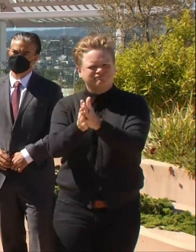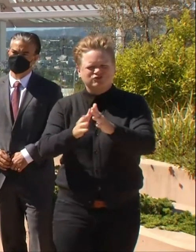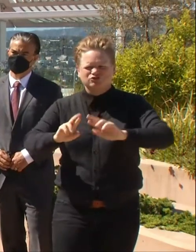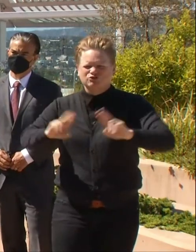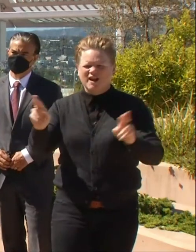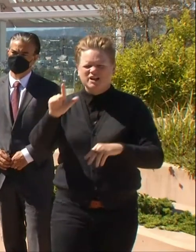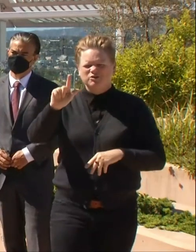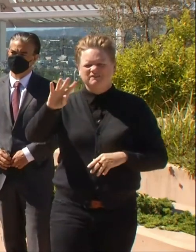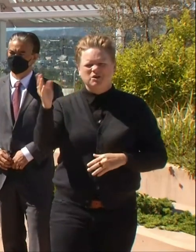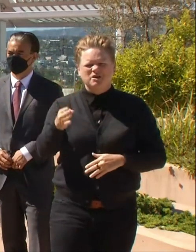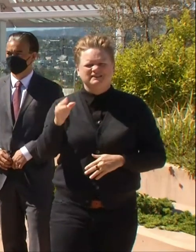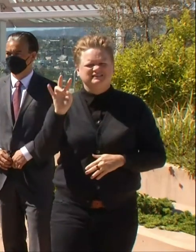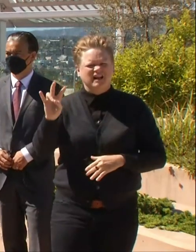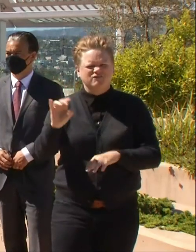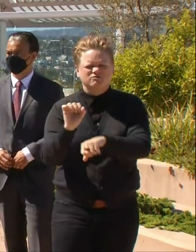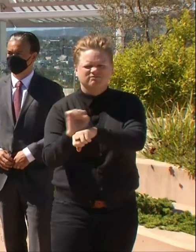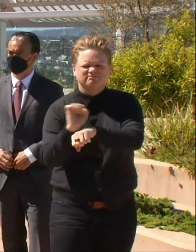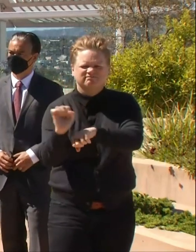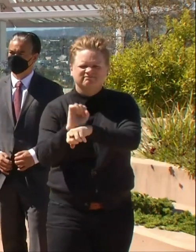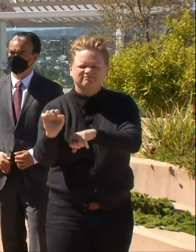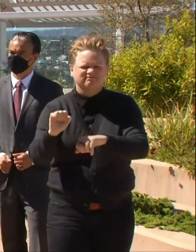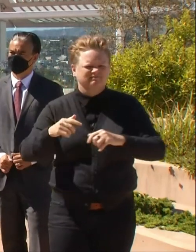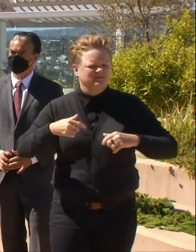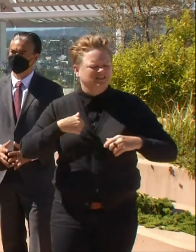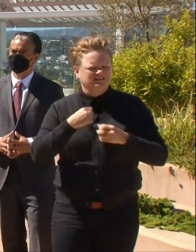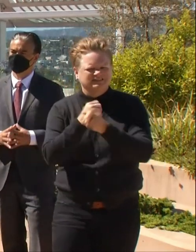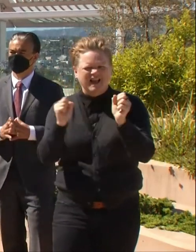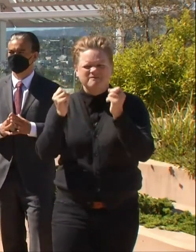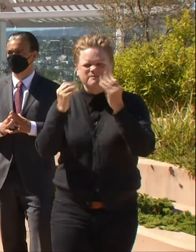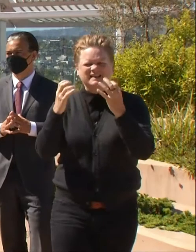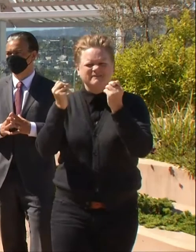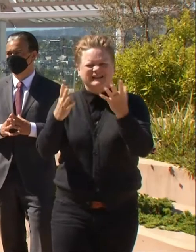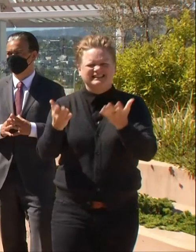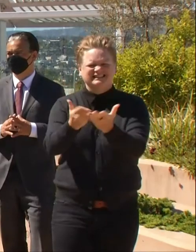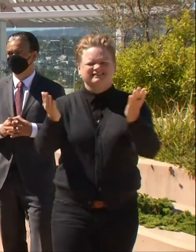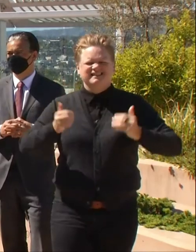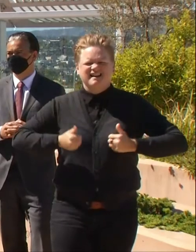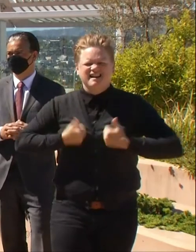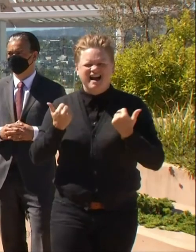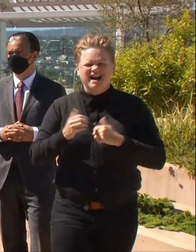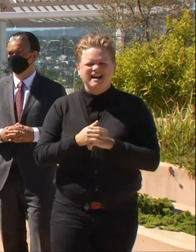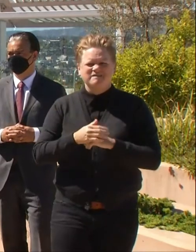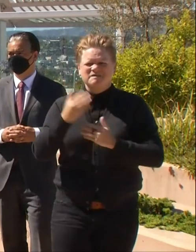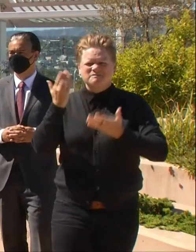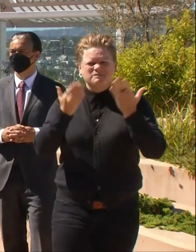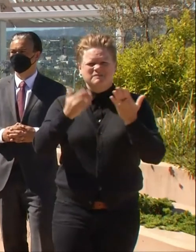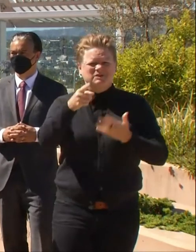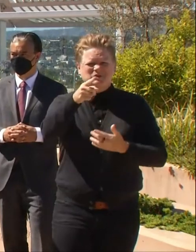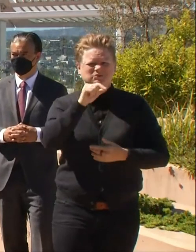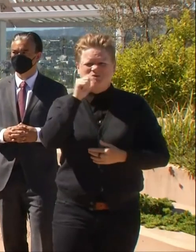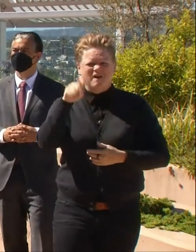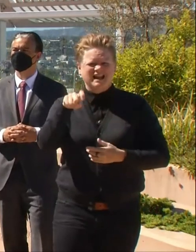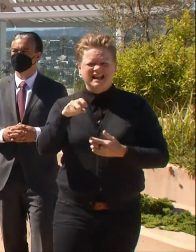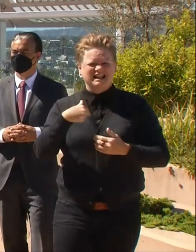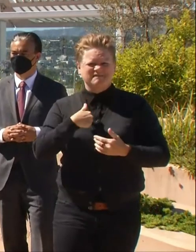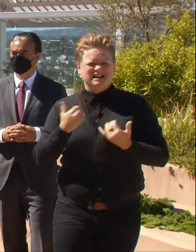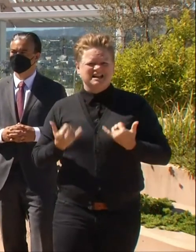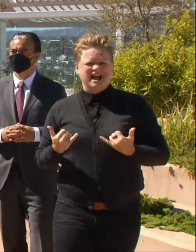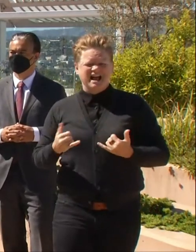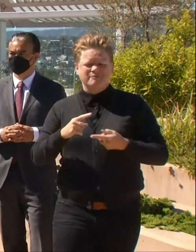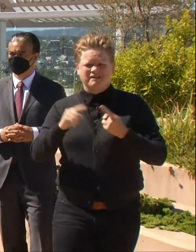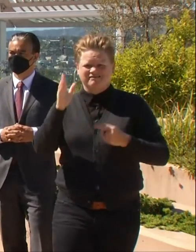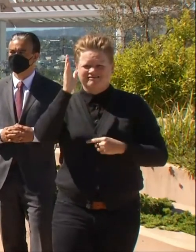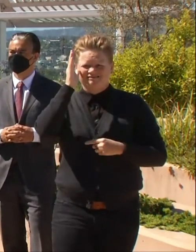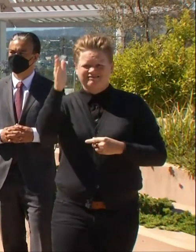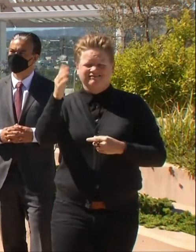your life. You may not need us now, but any given day you may be a victim of trauma, and we'll be there for you.